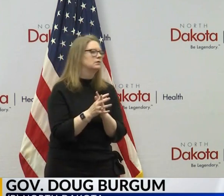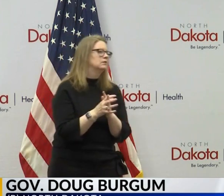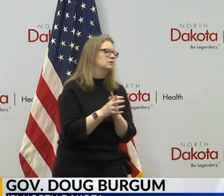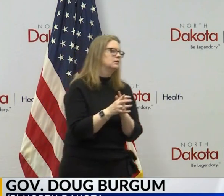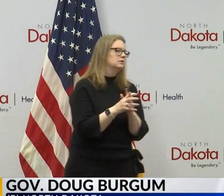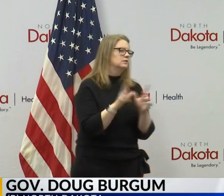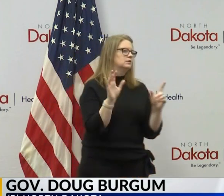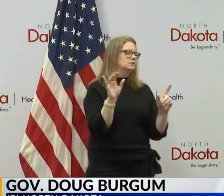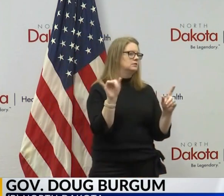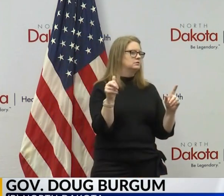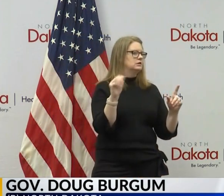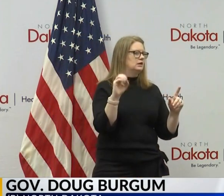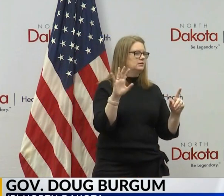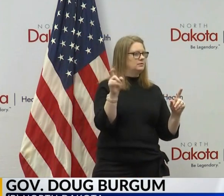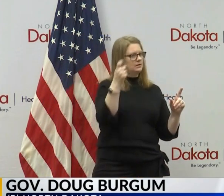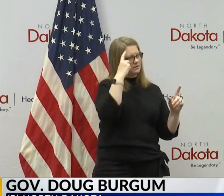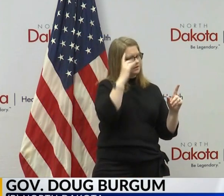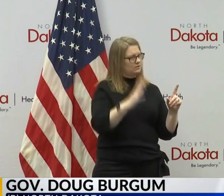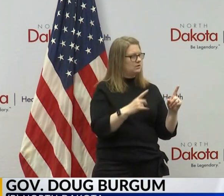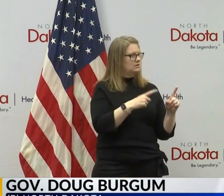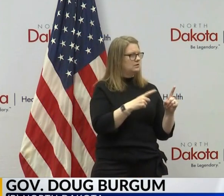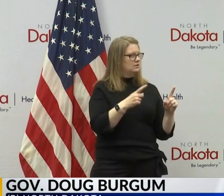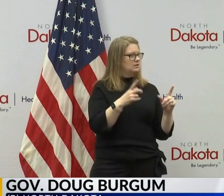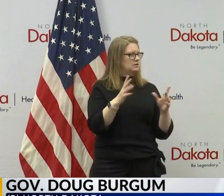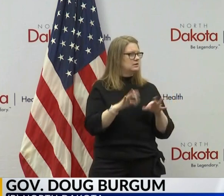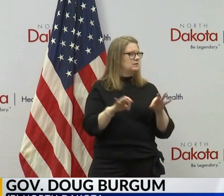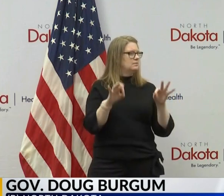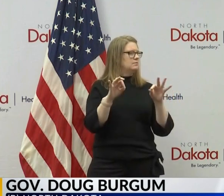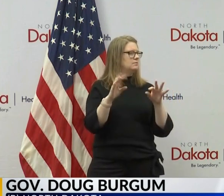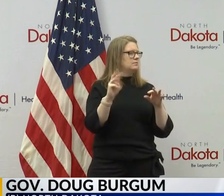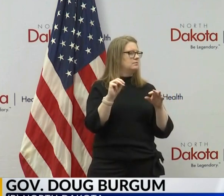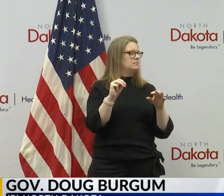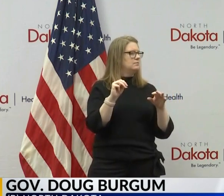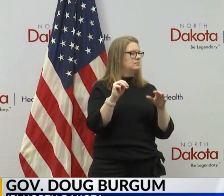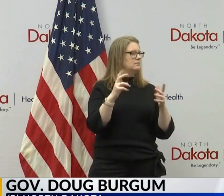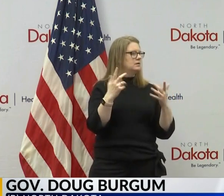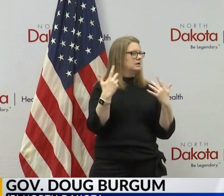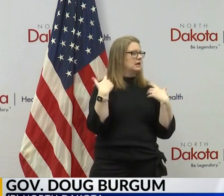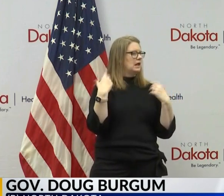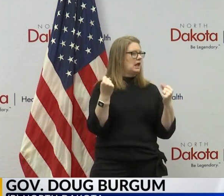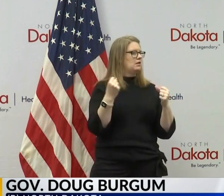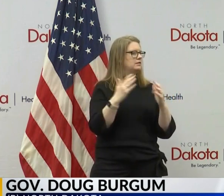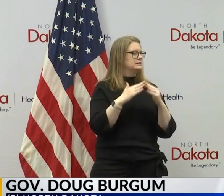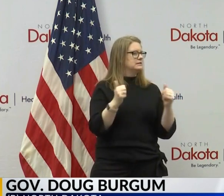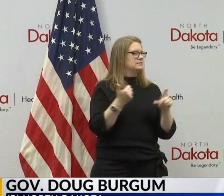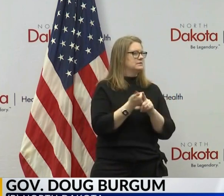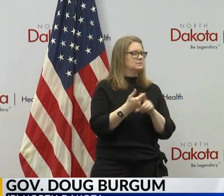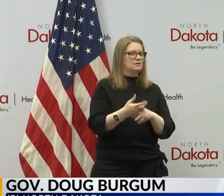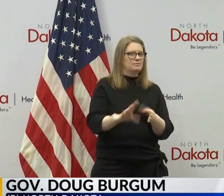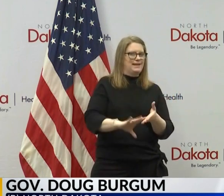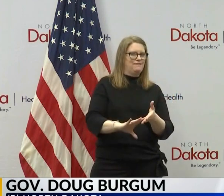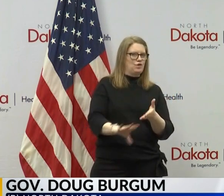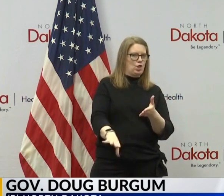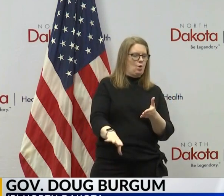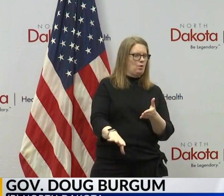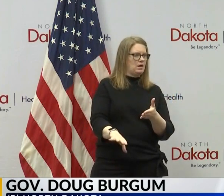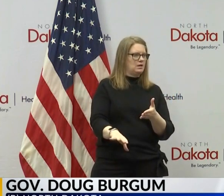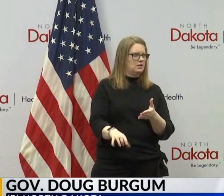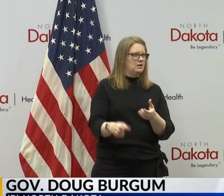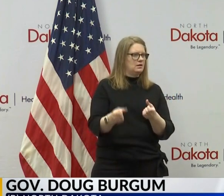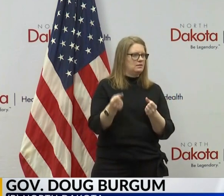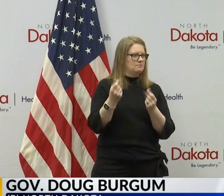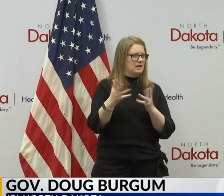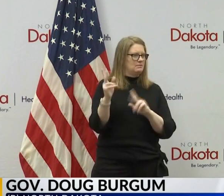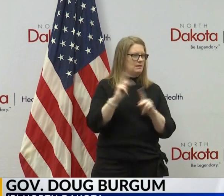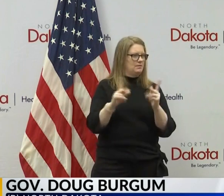Governor, we've been getting reports that some major health systems around the state will be furloughing significant numbers of their medical personnel.